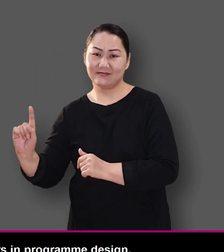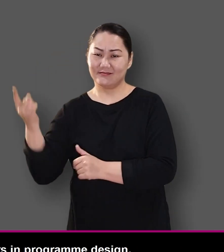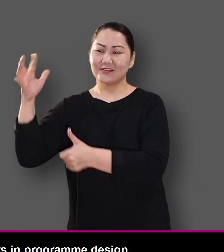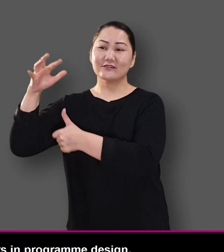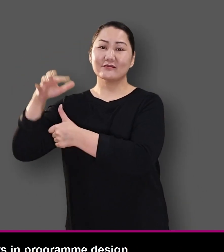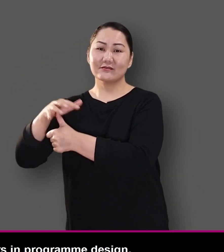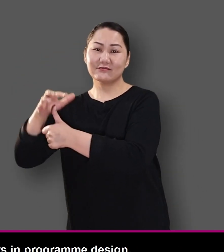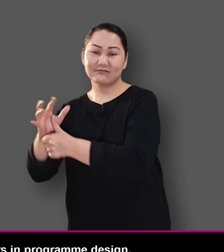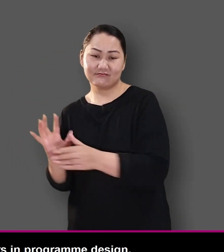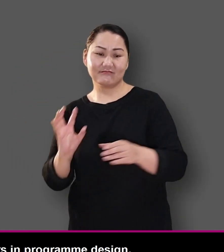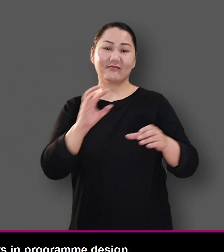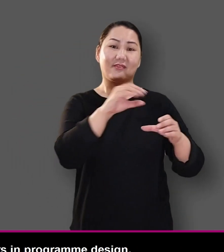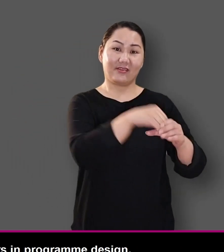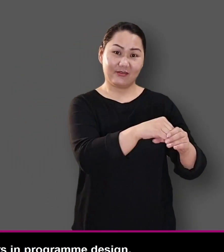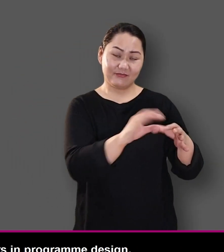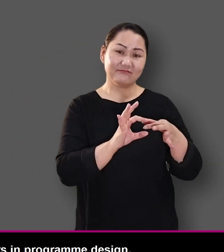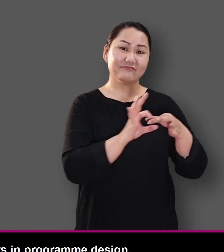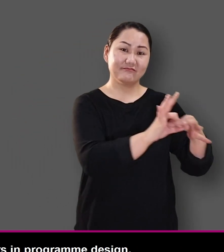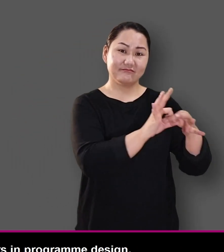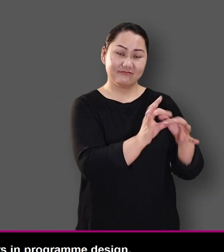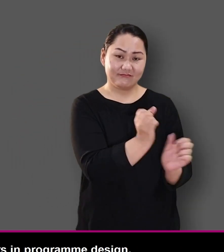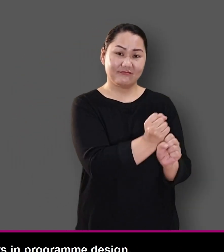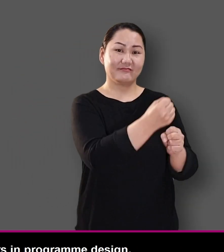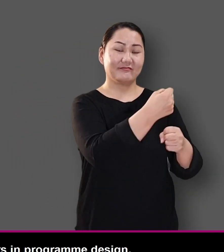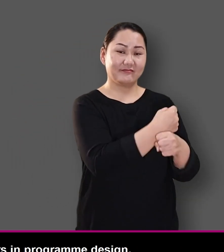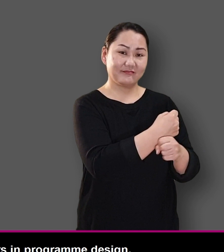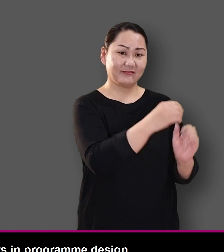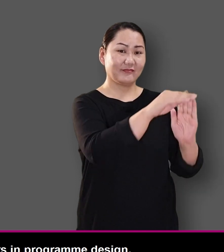as key stakeholders in program design.